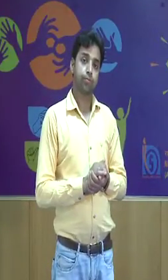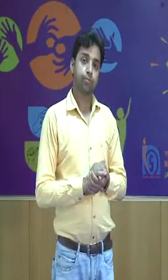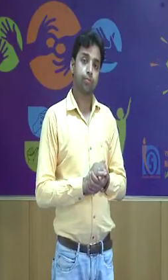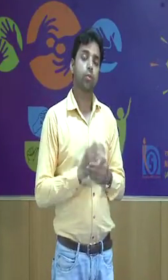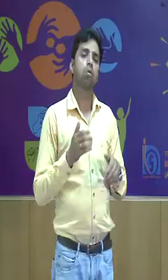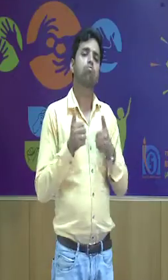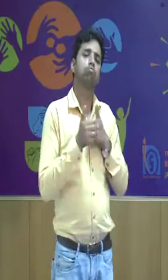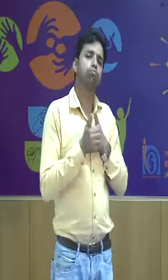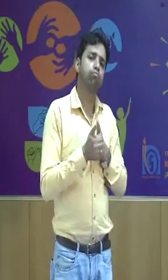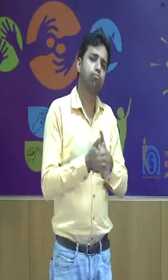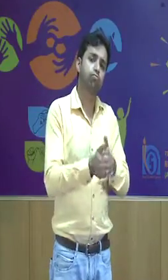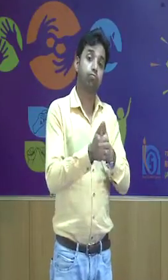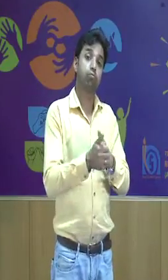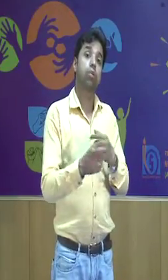follow the Daya Bhaga system,